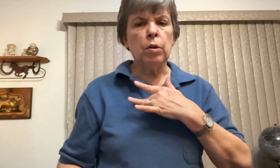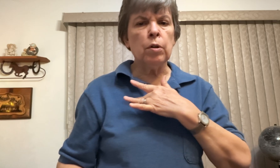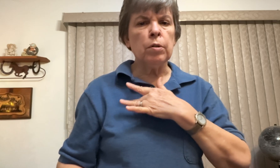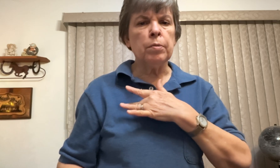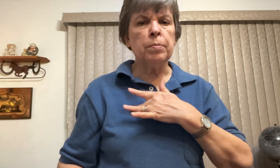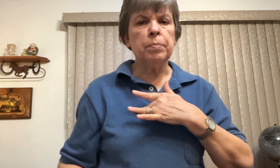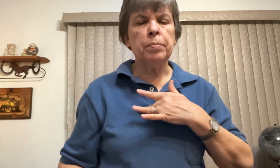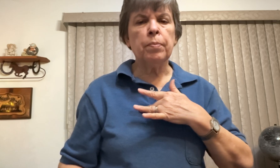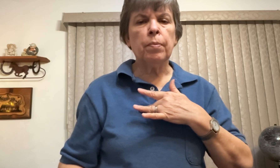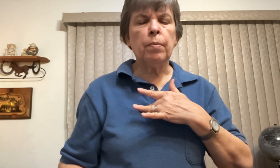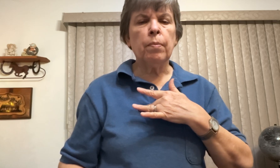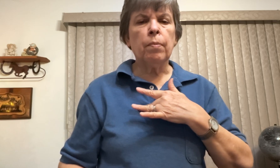heart.